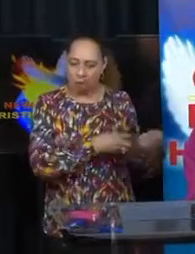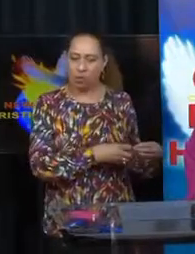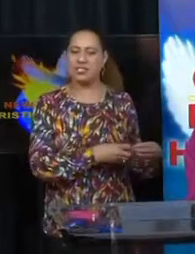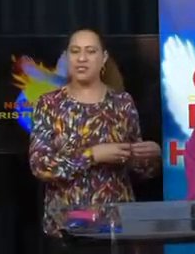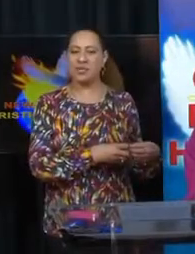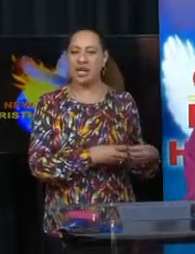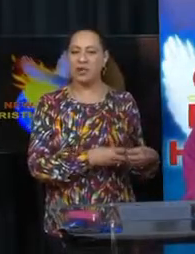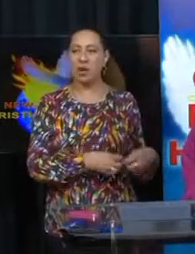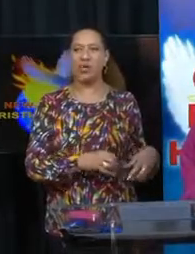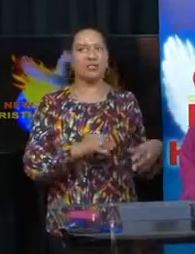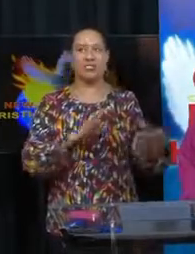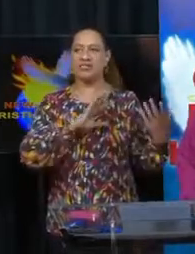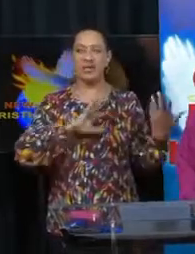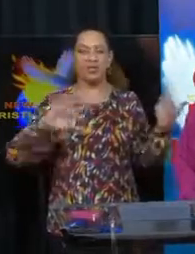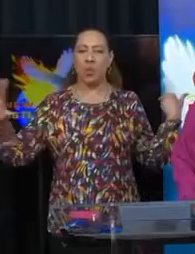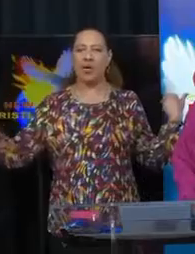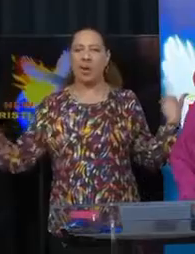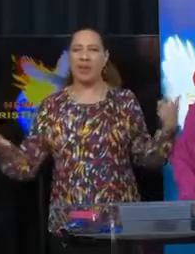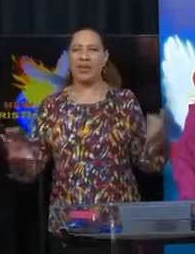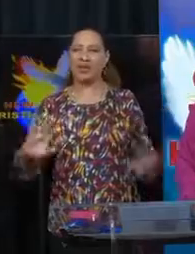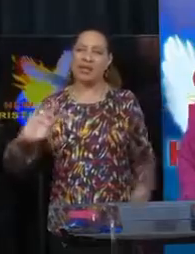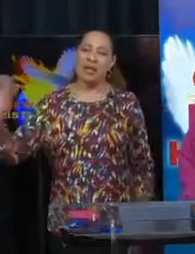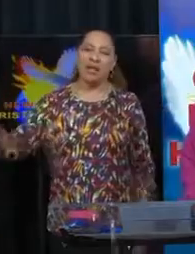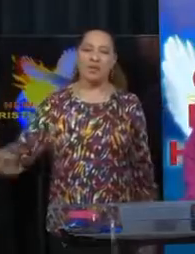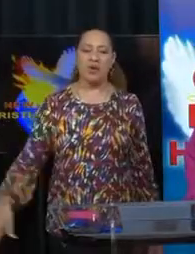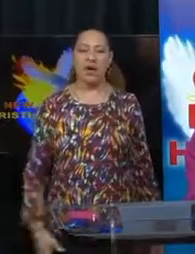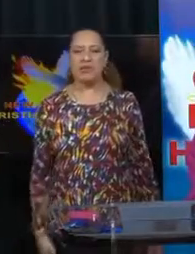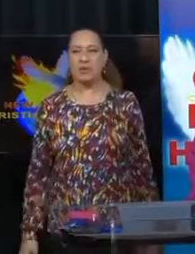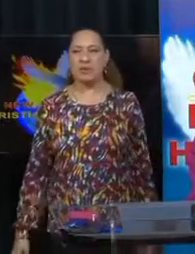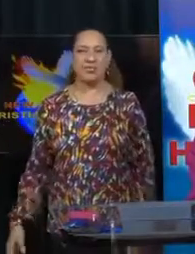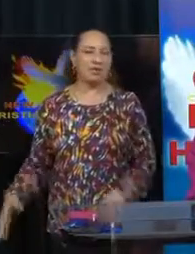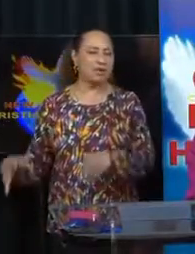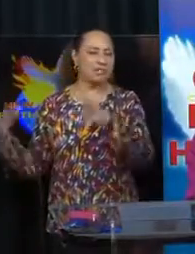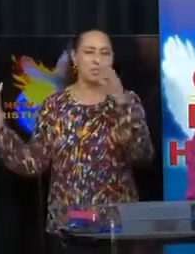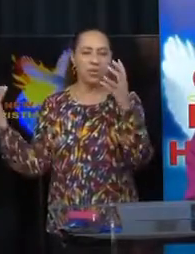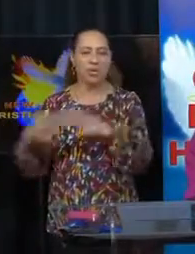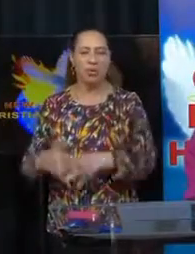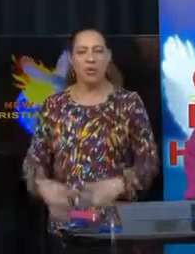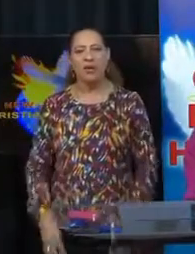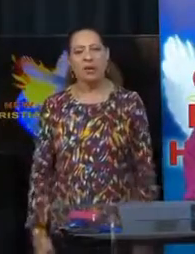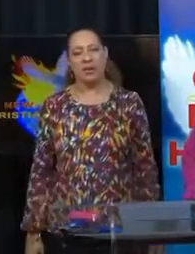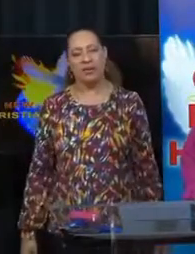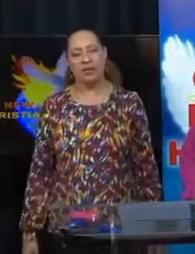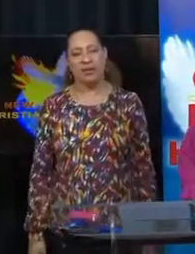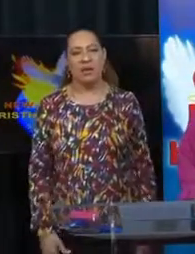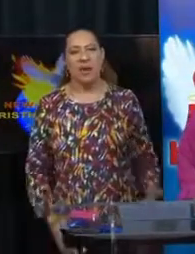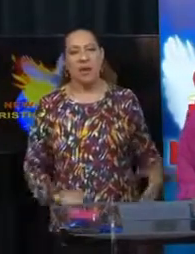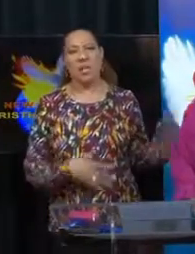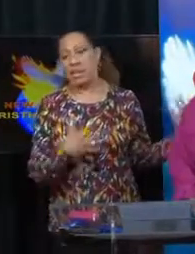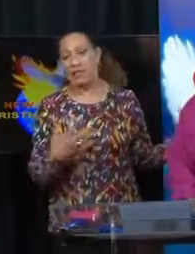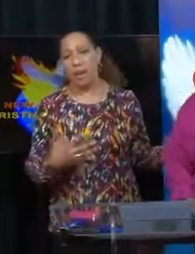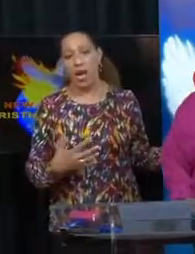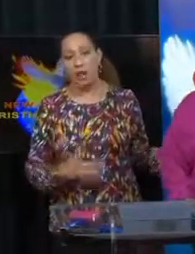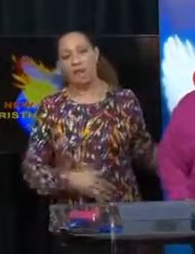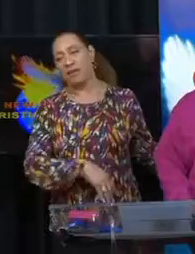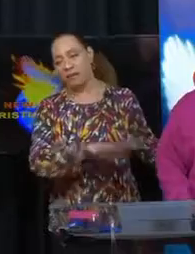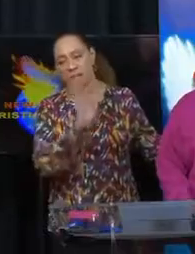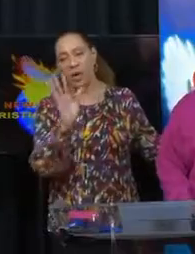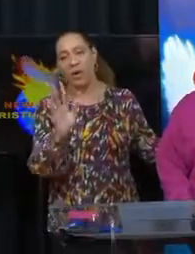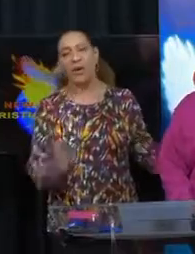still together or you just decide to walk away and leave your husband because you can't seem to agree On anything or leave your wife and let her go and